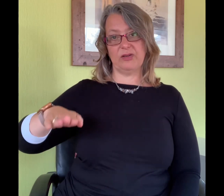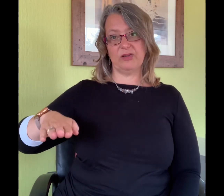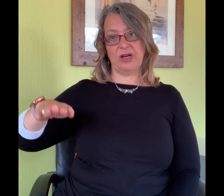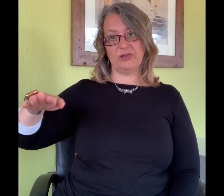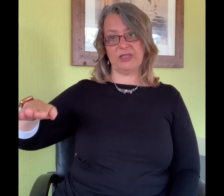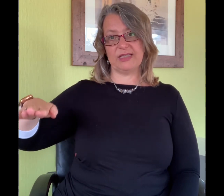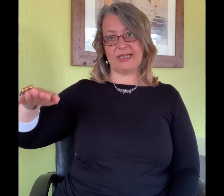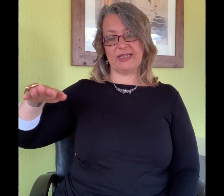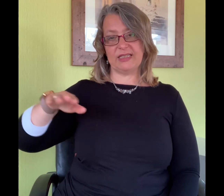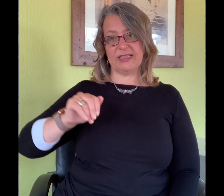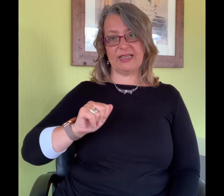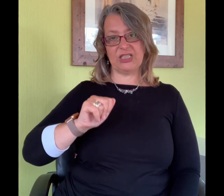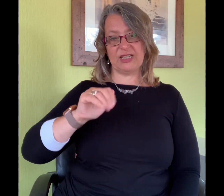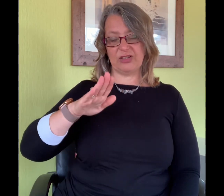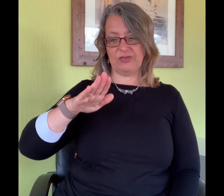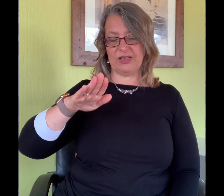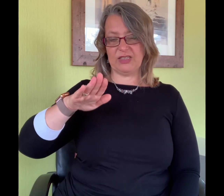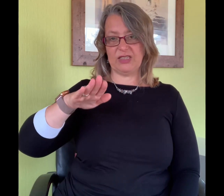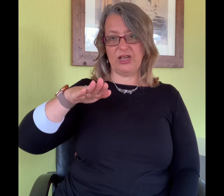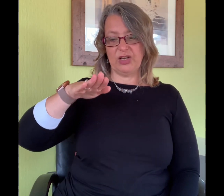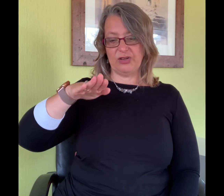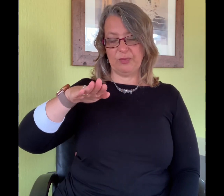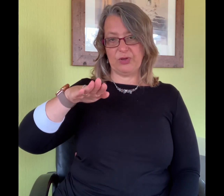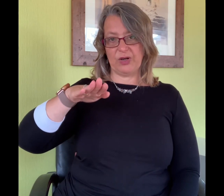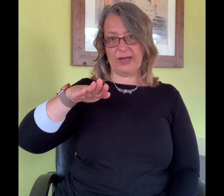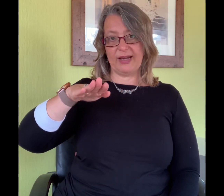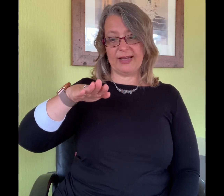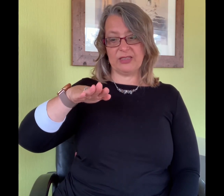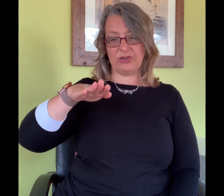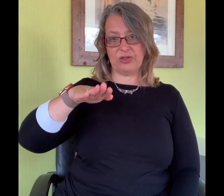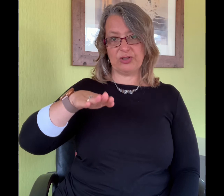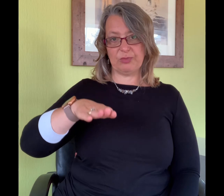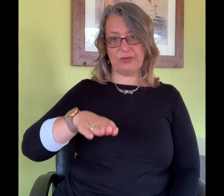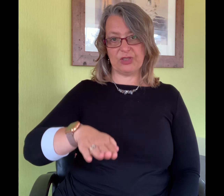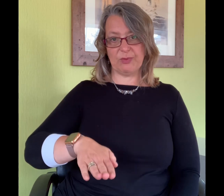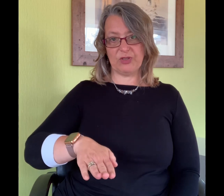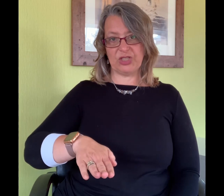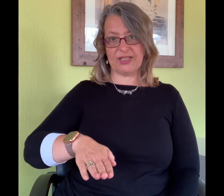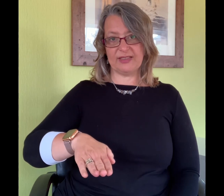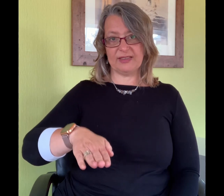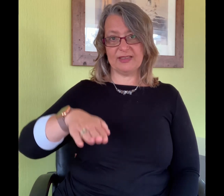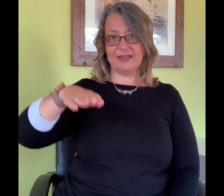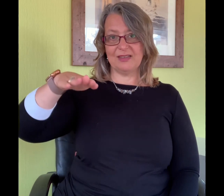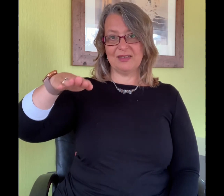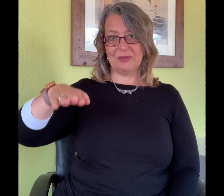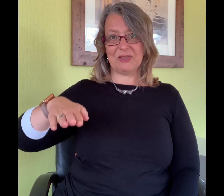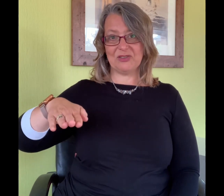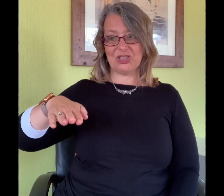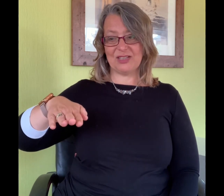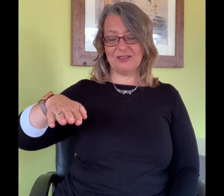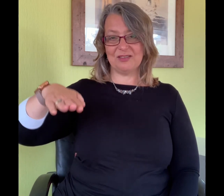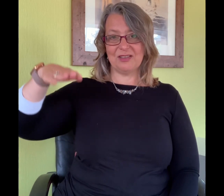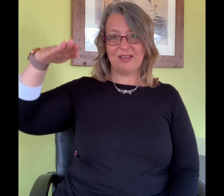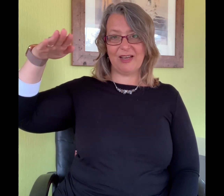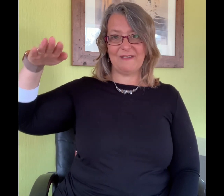out to the side, and I just think of it as you've put your hand on the top of your smallest child, your middle child, and then